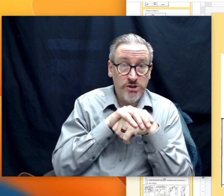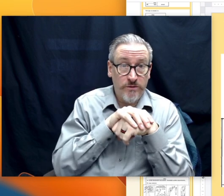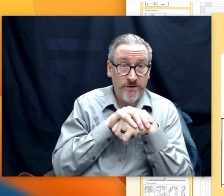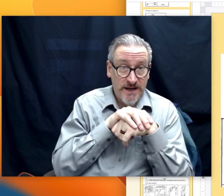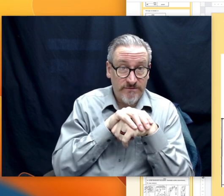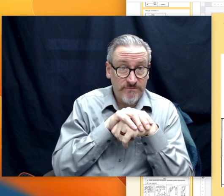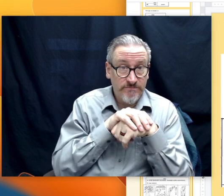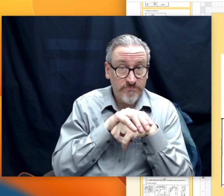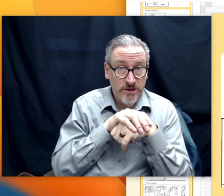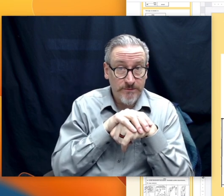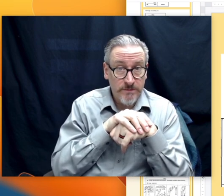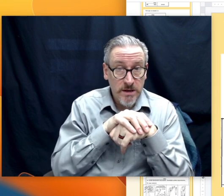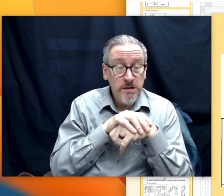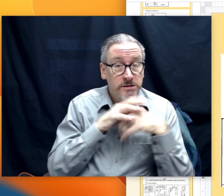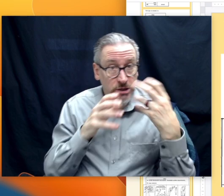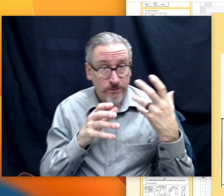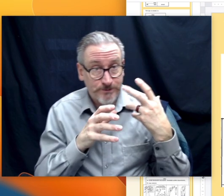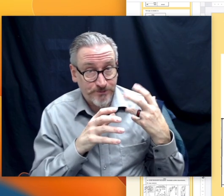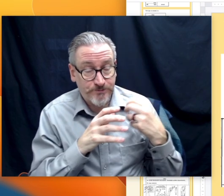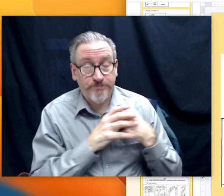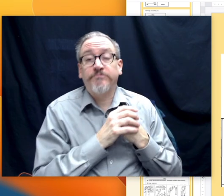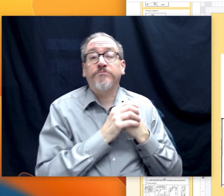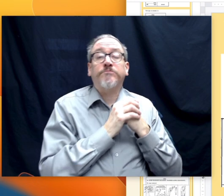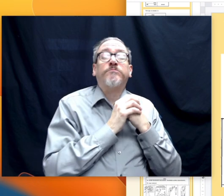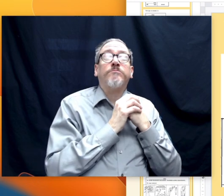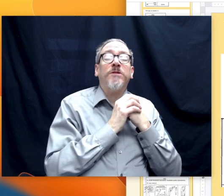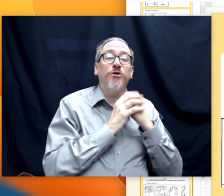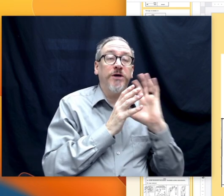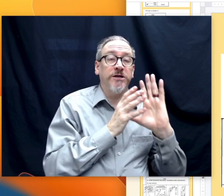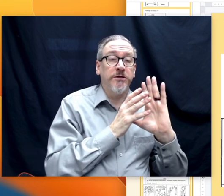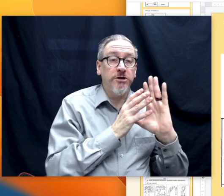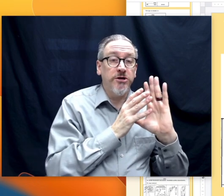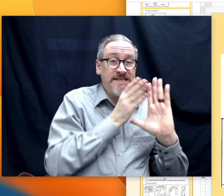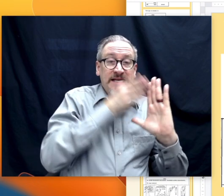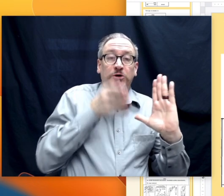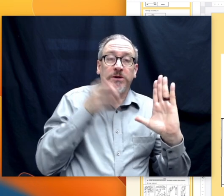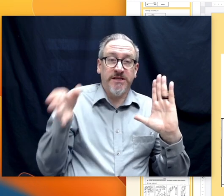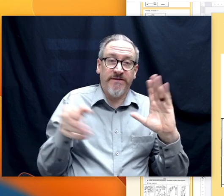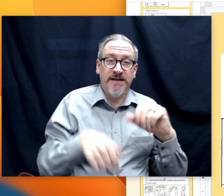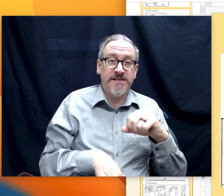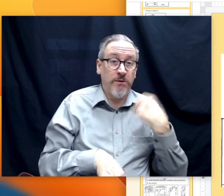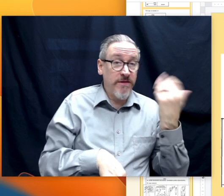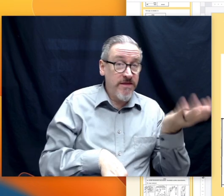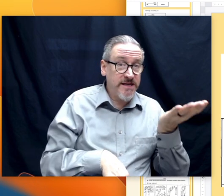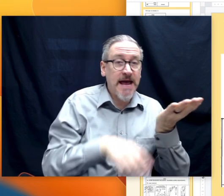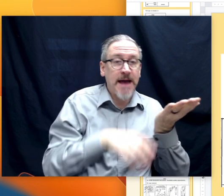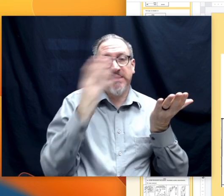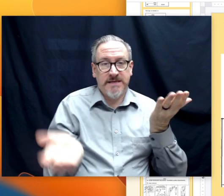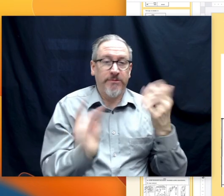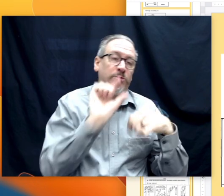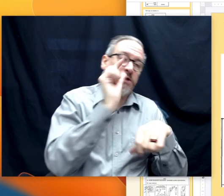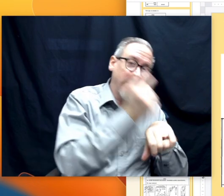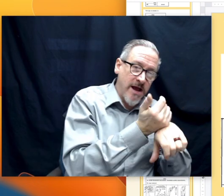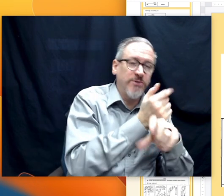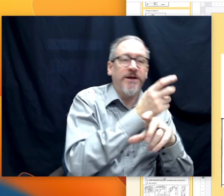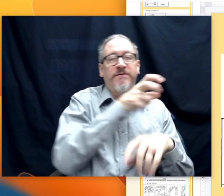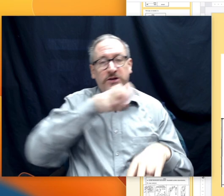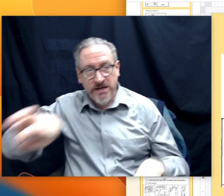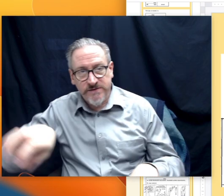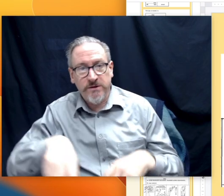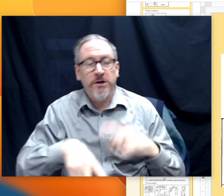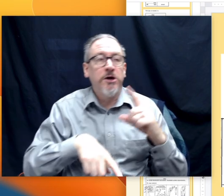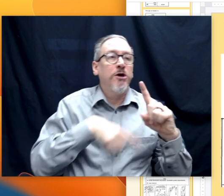Iowa School for the Deaf. So you can sequence events. Say when this happened, this happened. When they